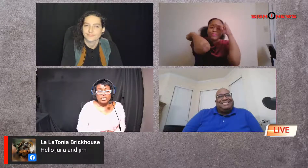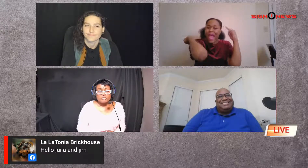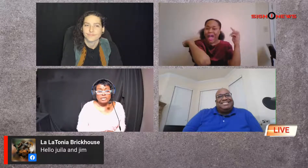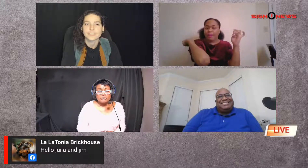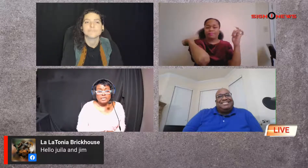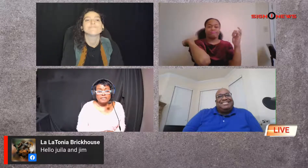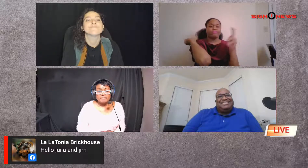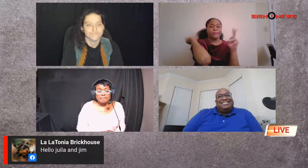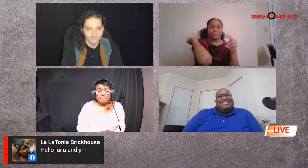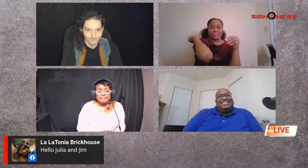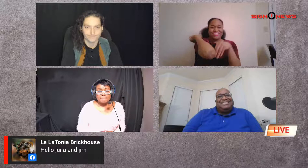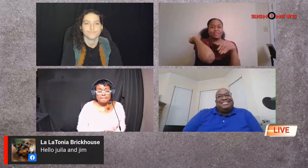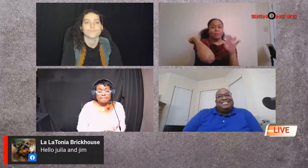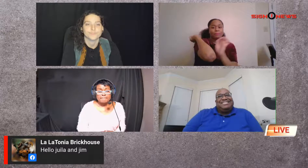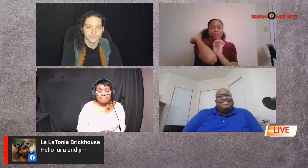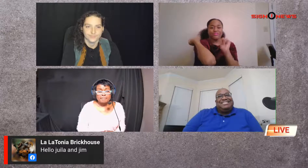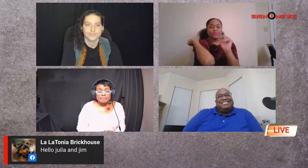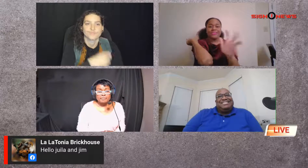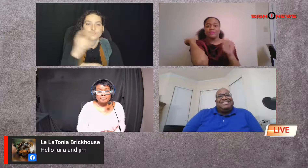So when I graduated,